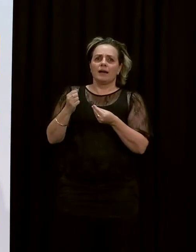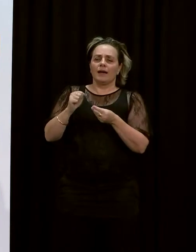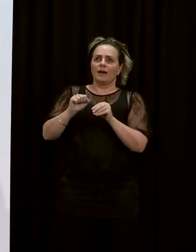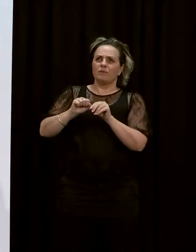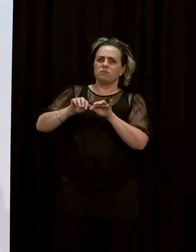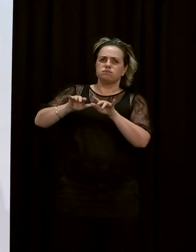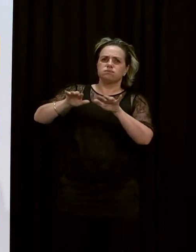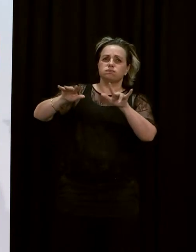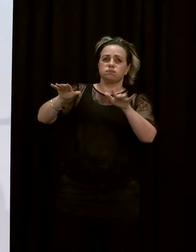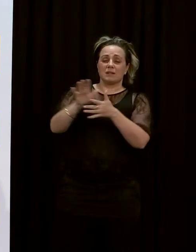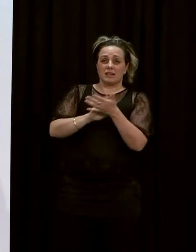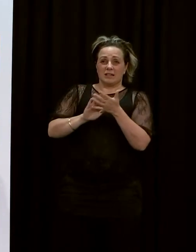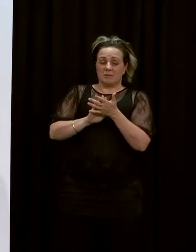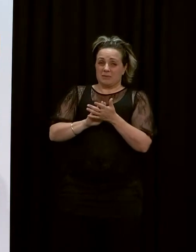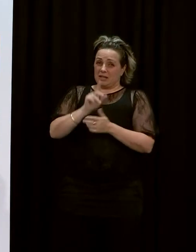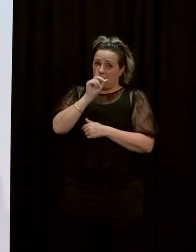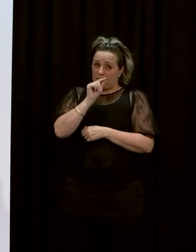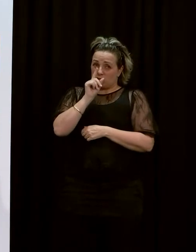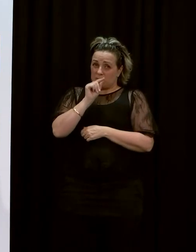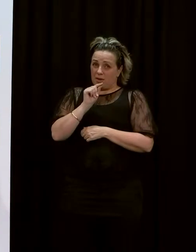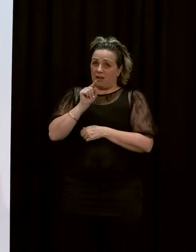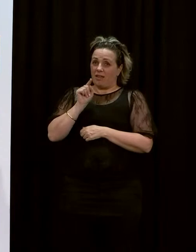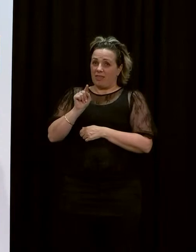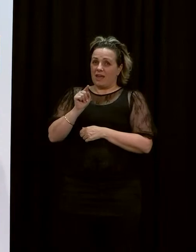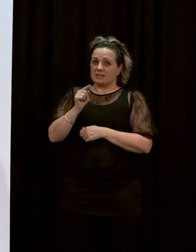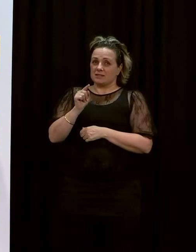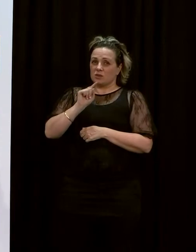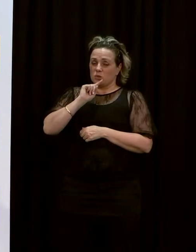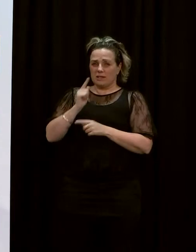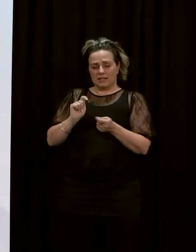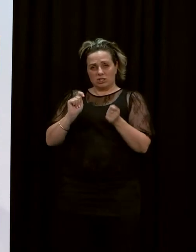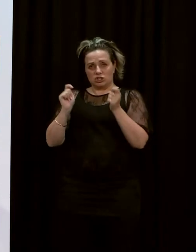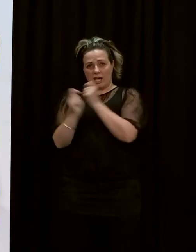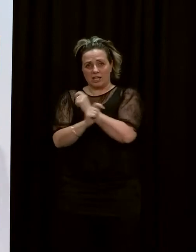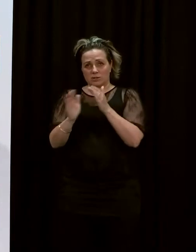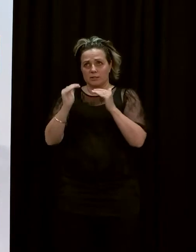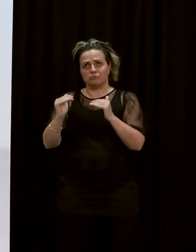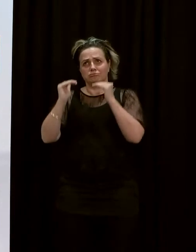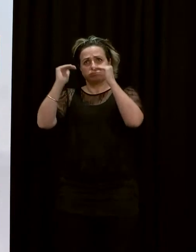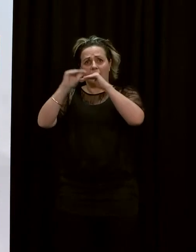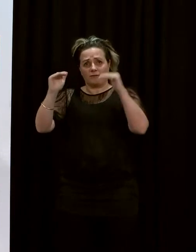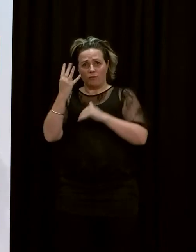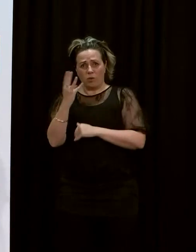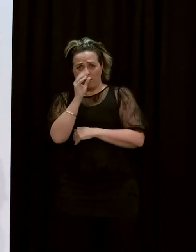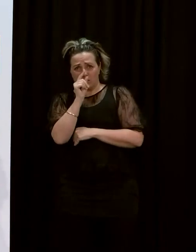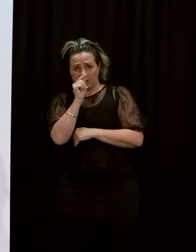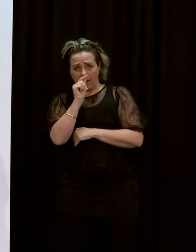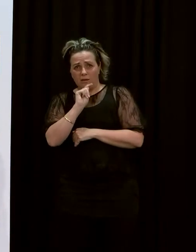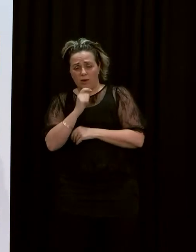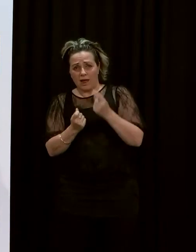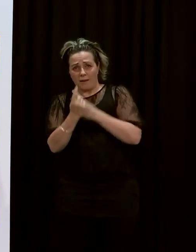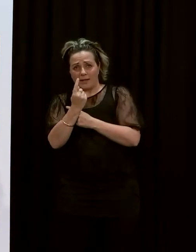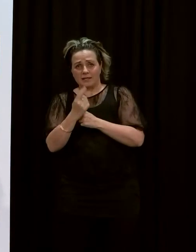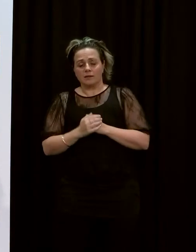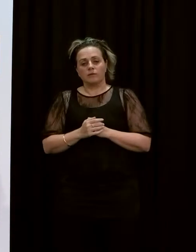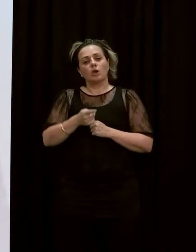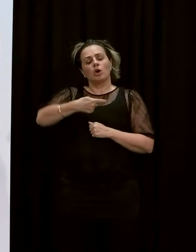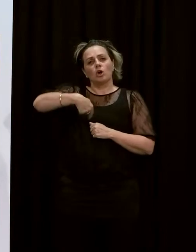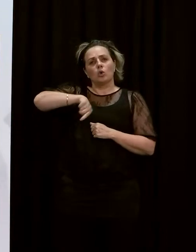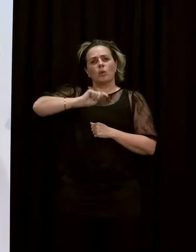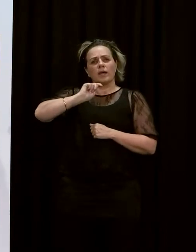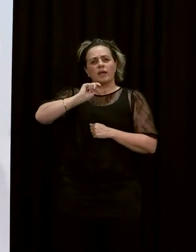city, is there a chance that arithmetic changes a little bit and actually a level 4 lockdown? Yeah, so look, I think what it's fair to say is that we will always